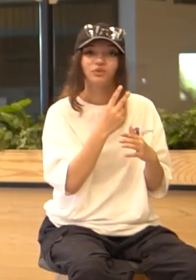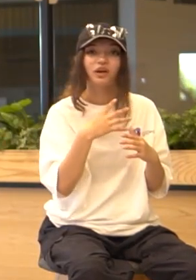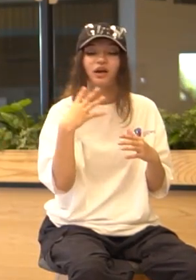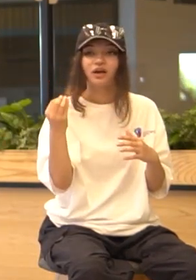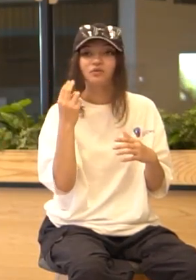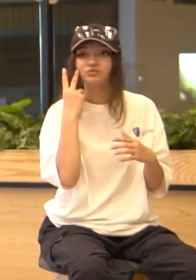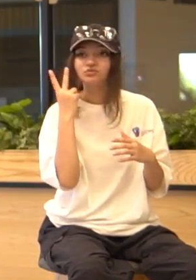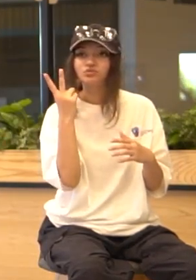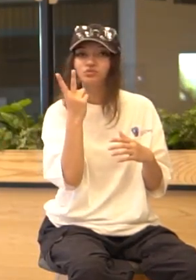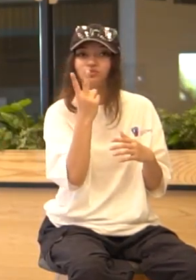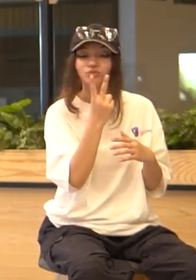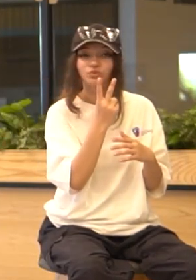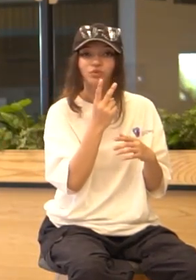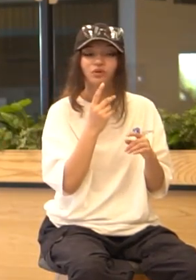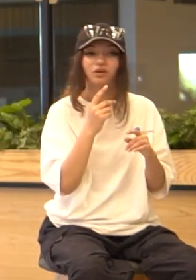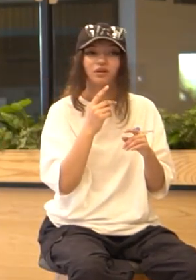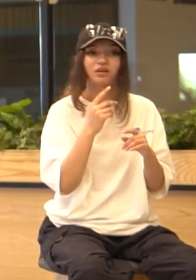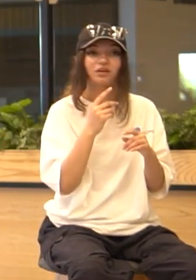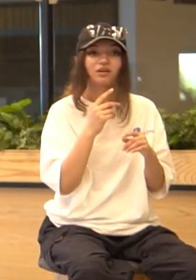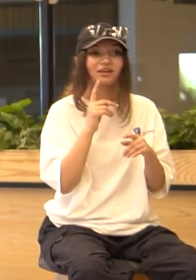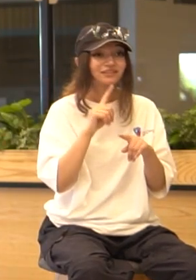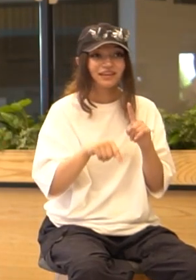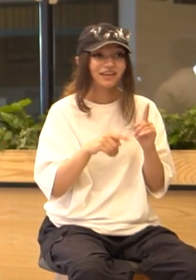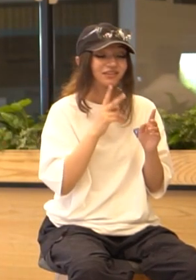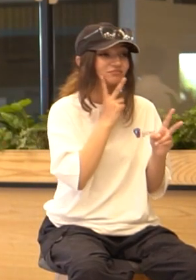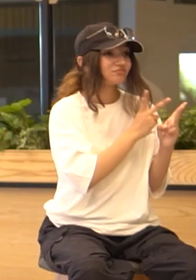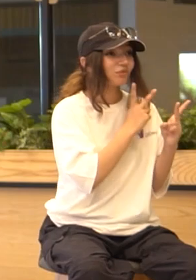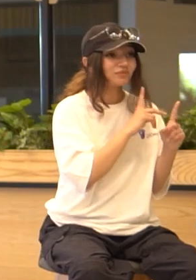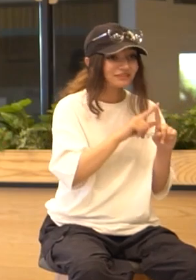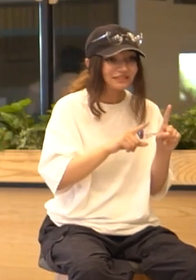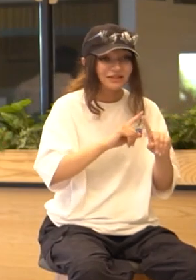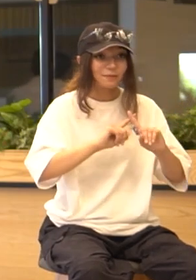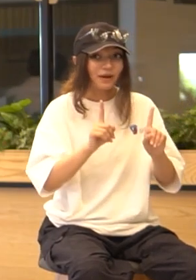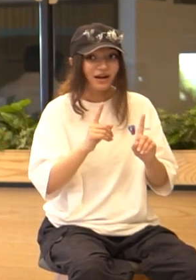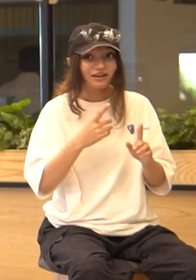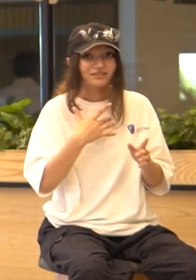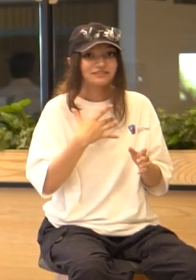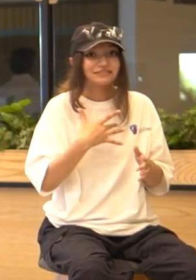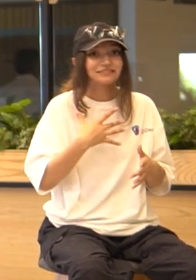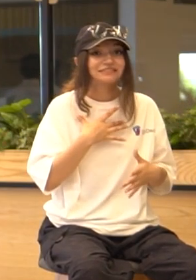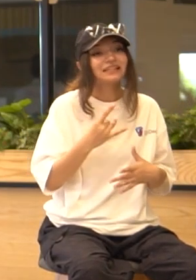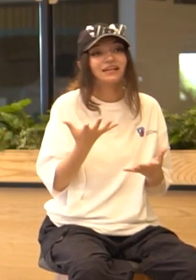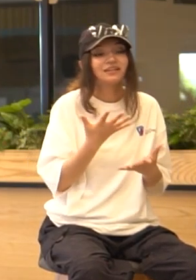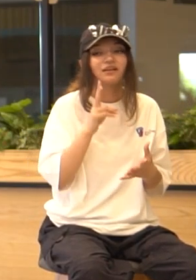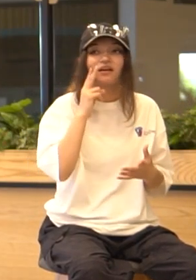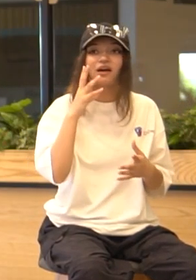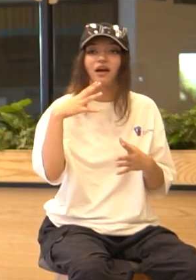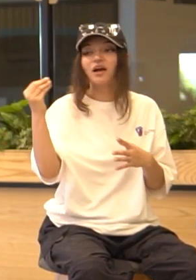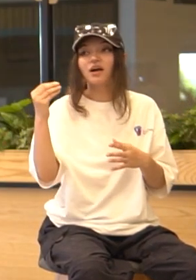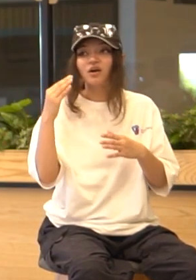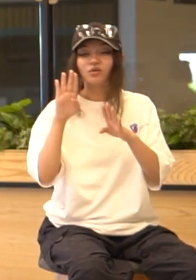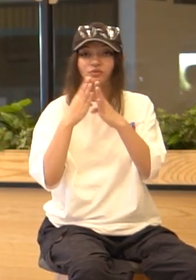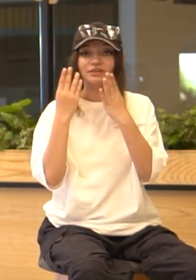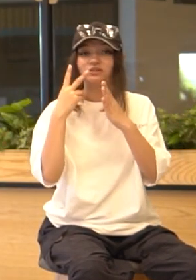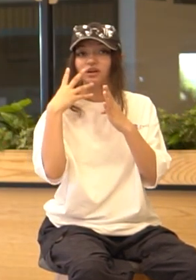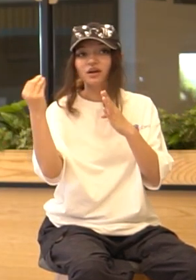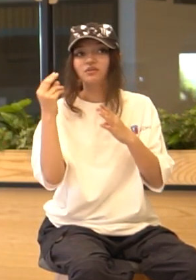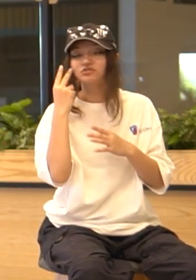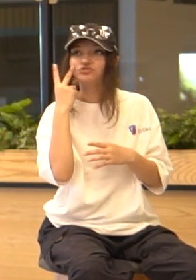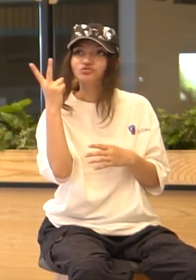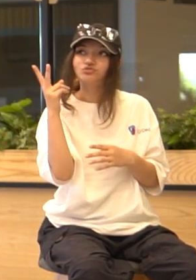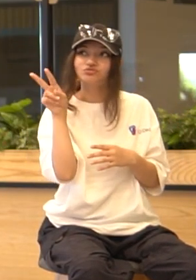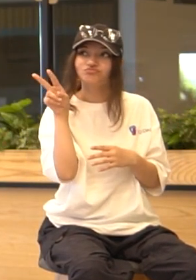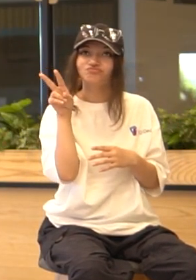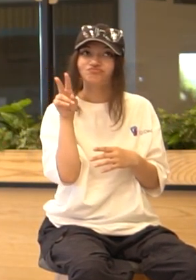intent on avoiding a small dog, and you'd rather like spend most of your time staring out the window than